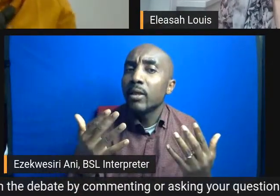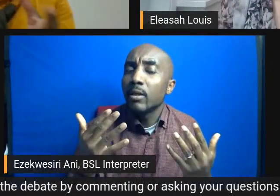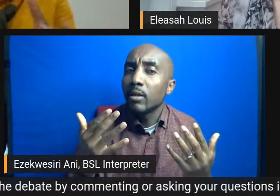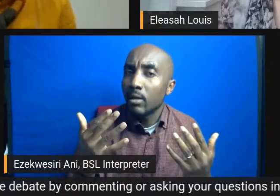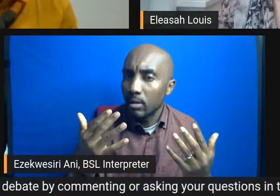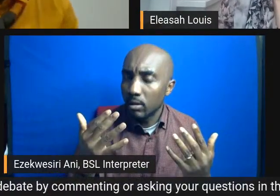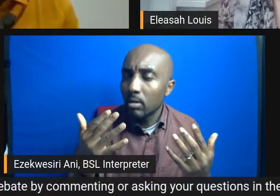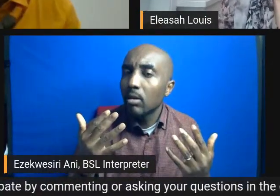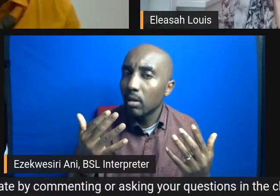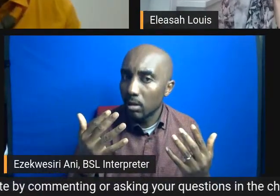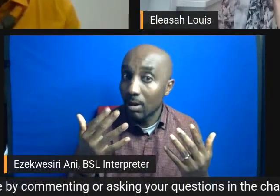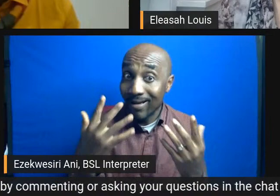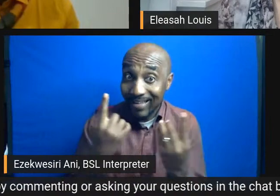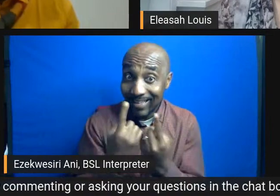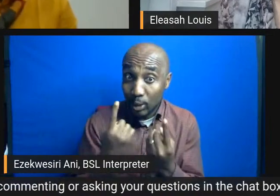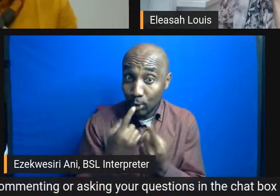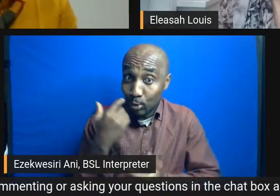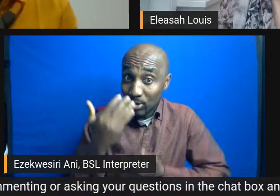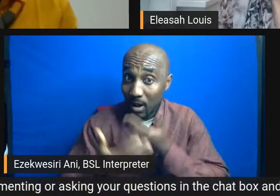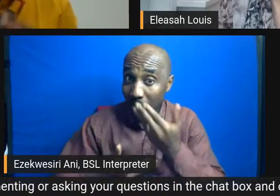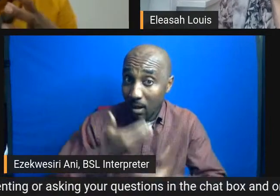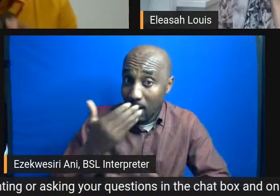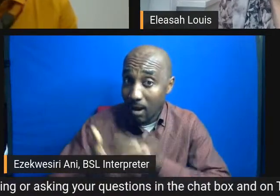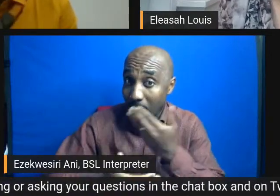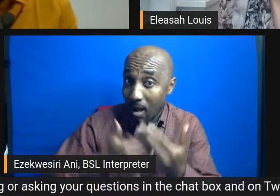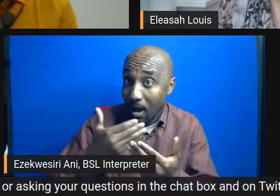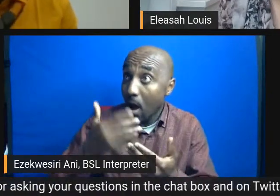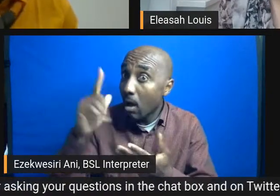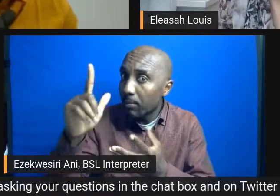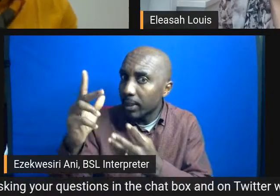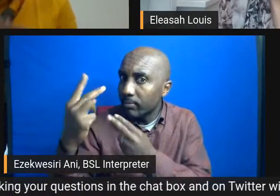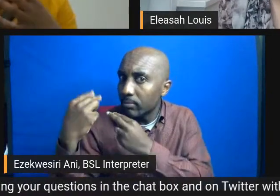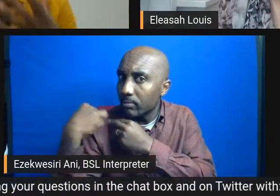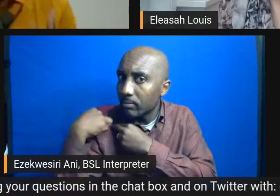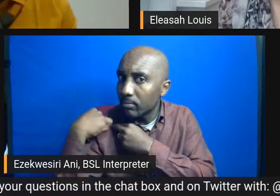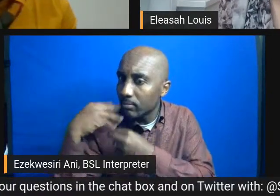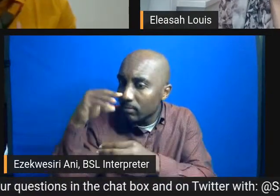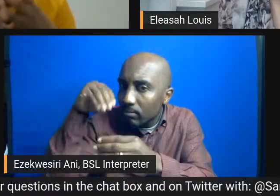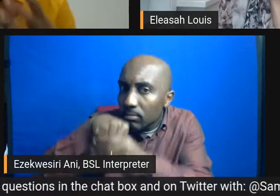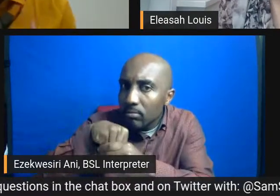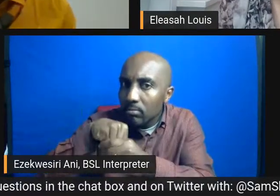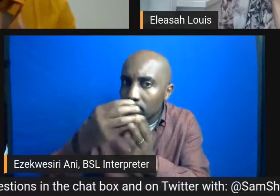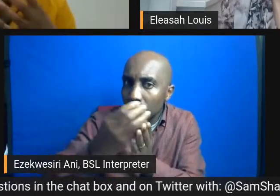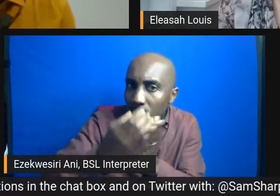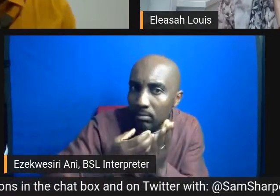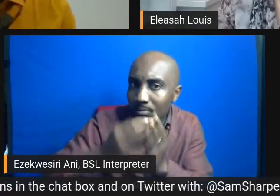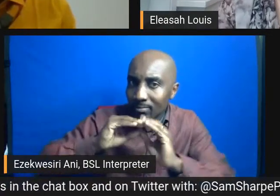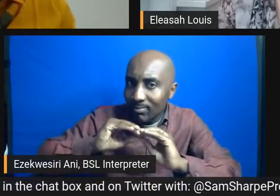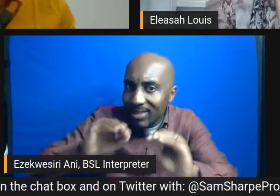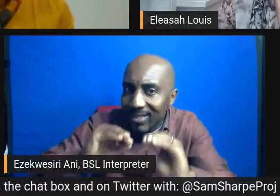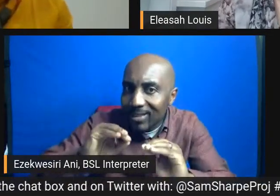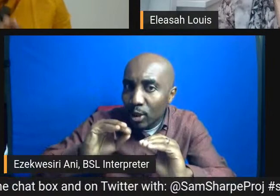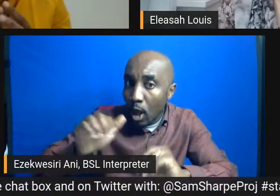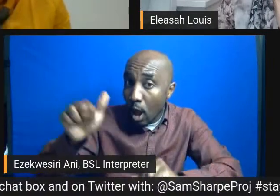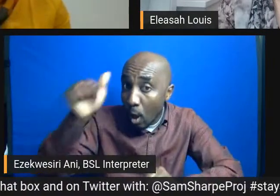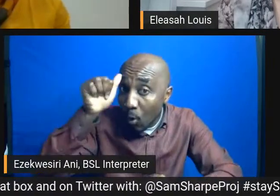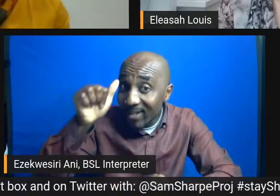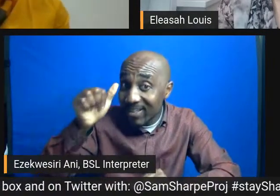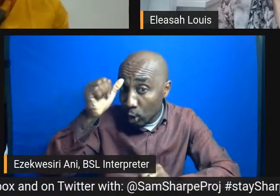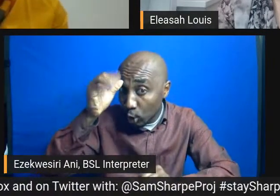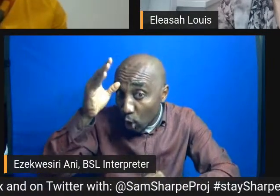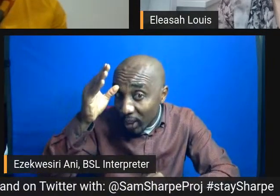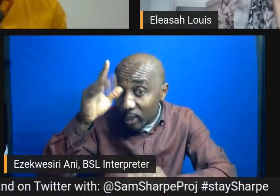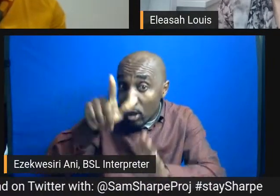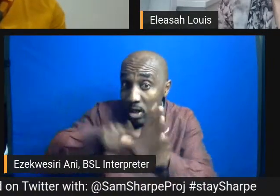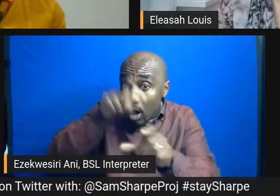the issues that we've been talking about and talk about them and teach them and provide that awareness and knowledge to our young people